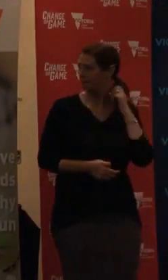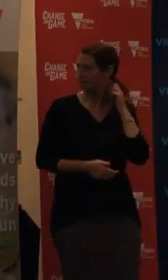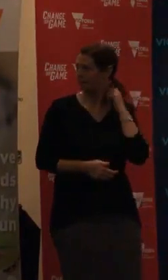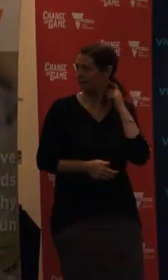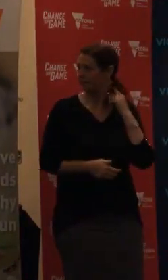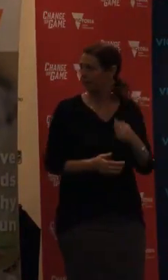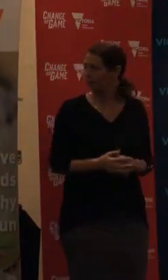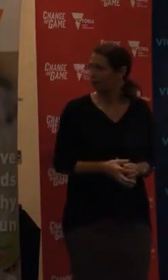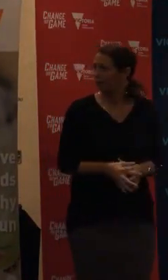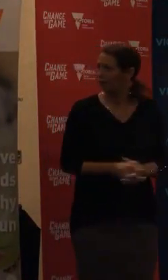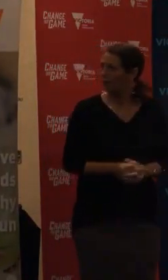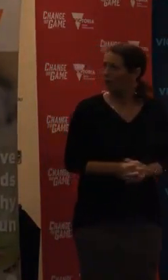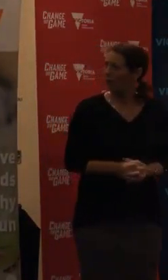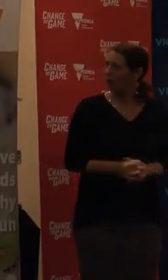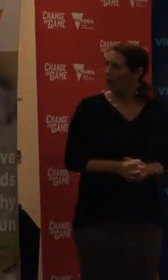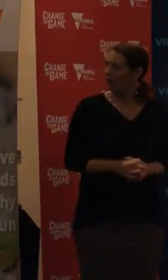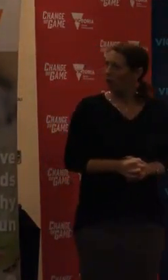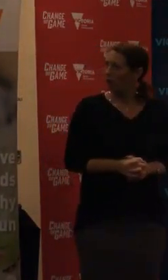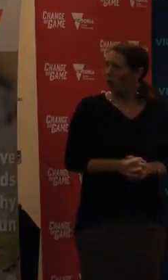Okay.